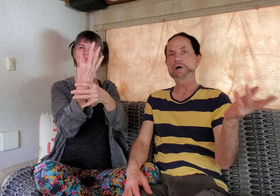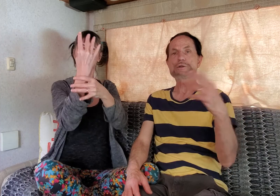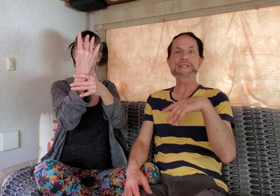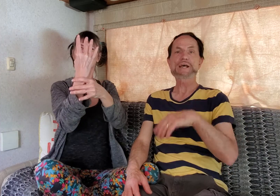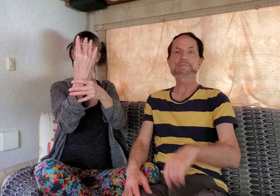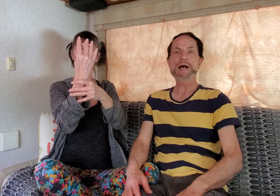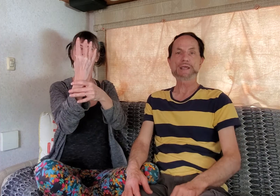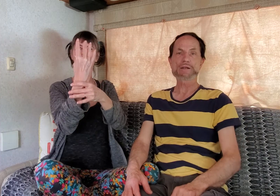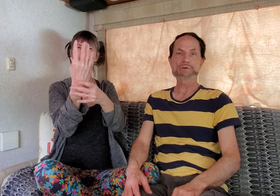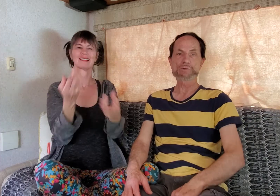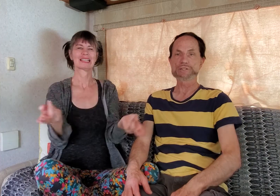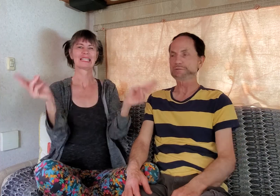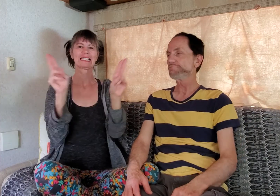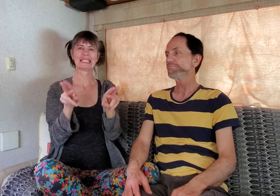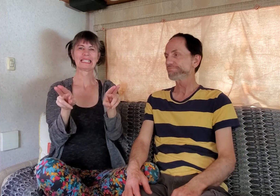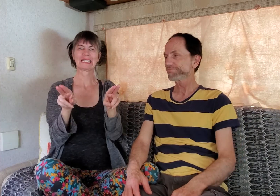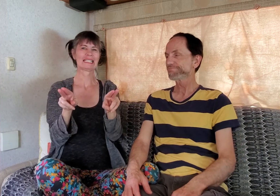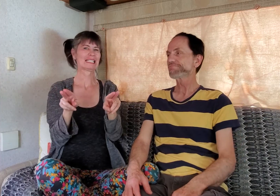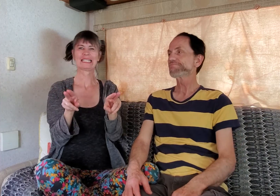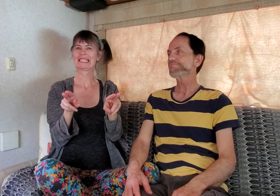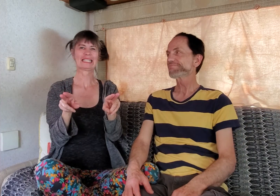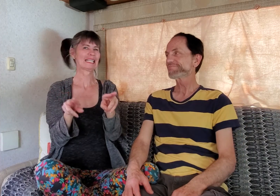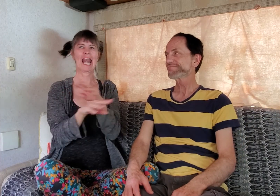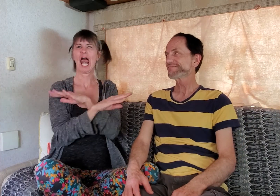on account of my heroism.